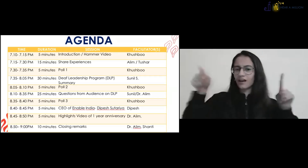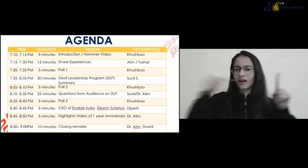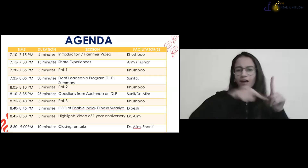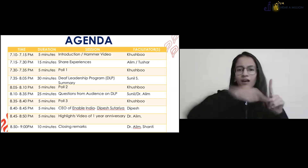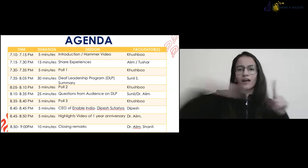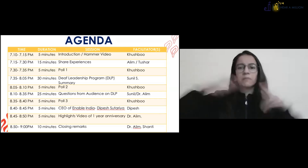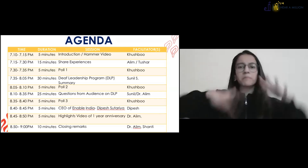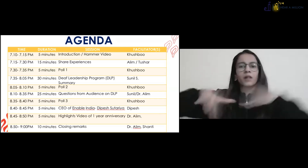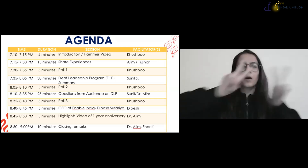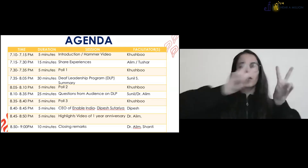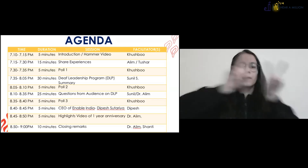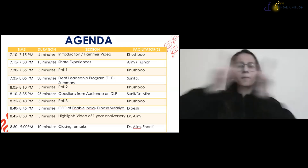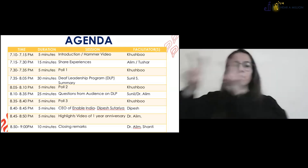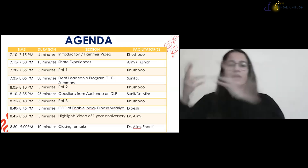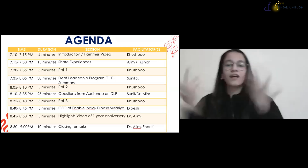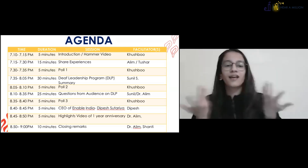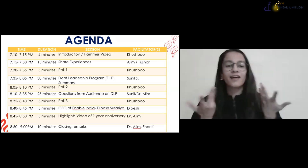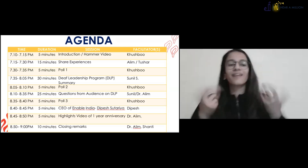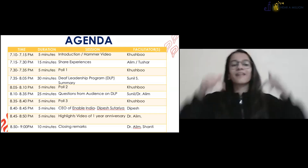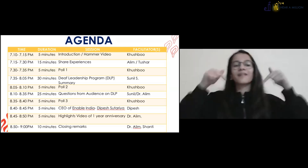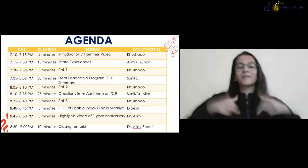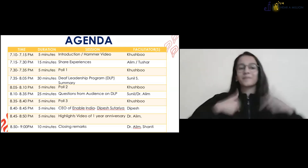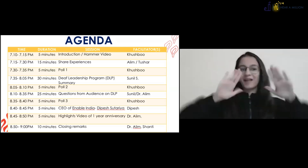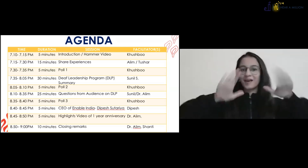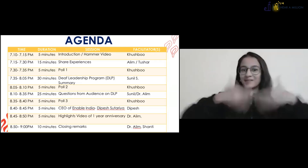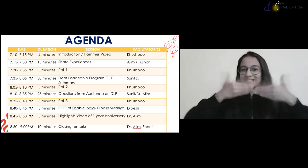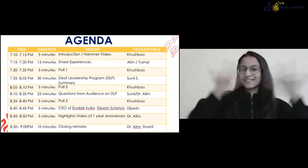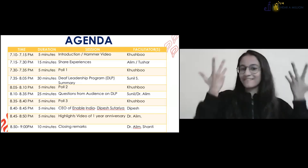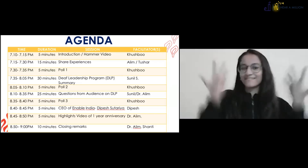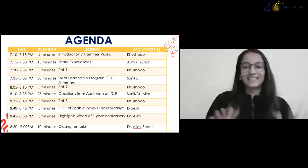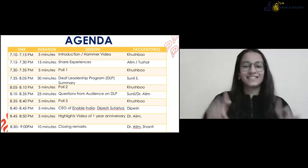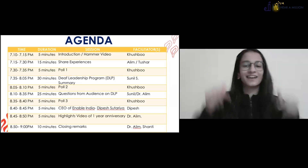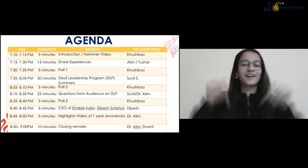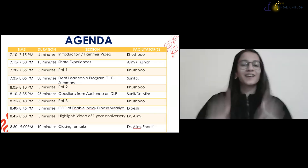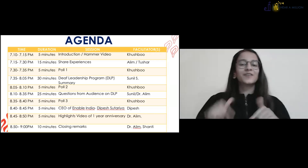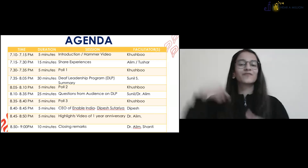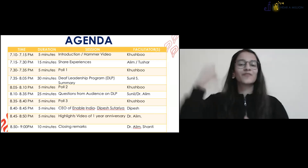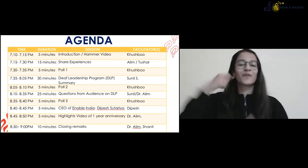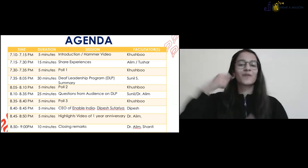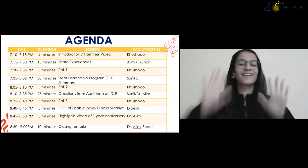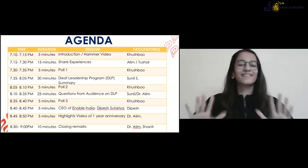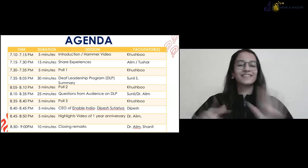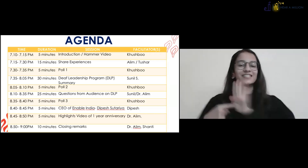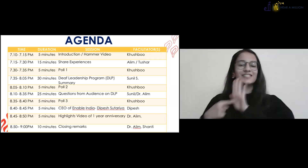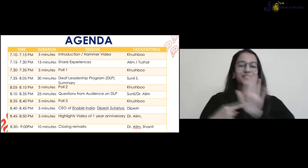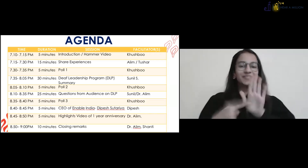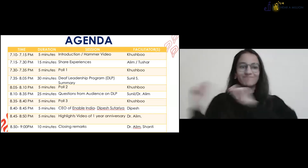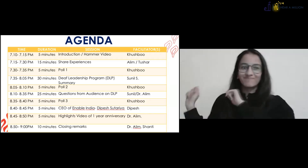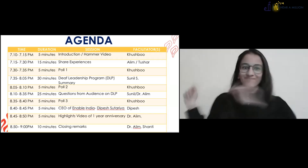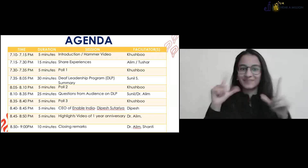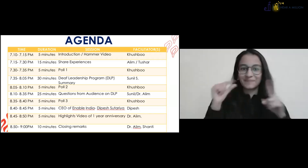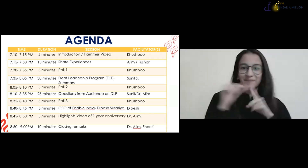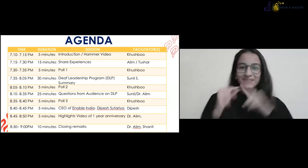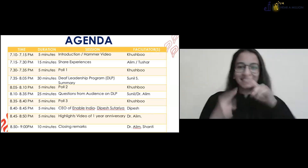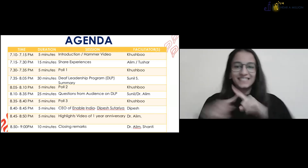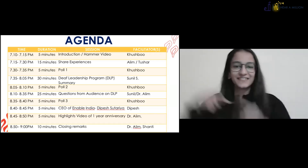So our agenda for today, here are the agenda. So I have introduced myself. Now we have a